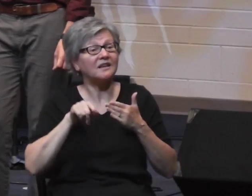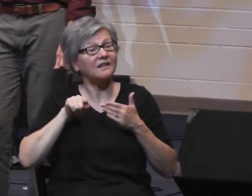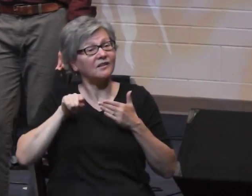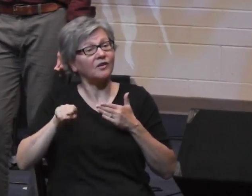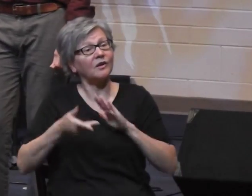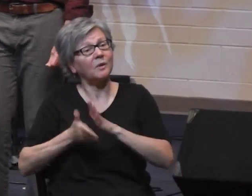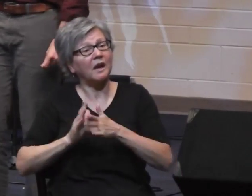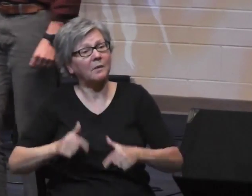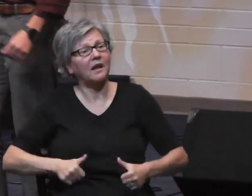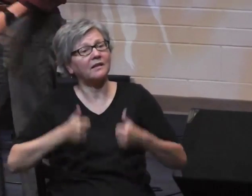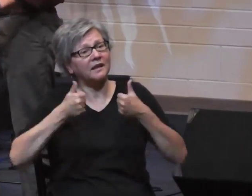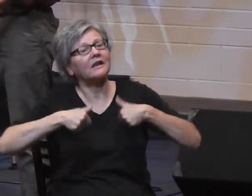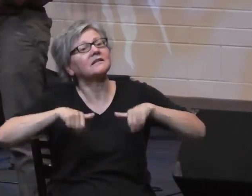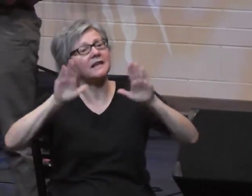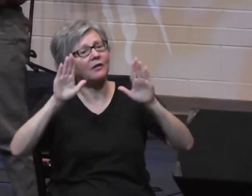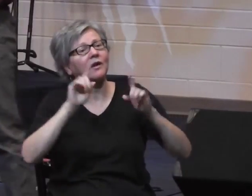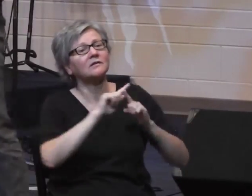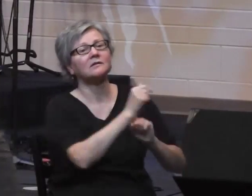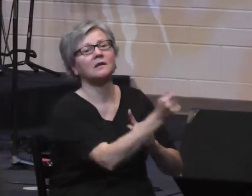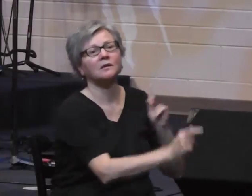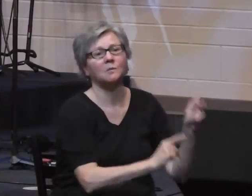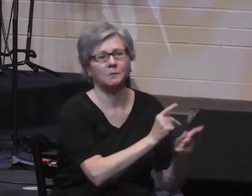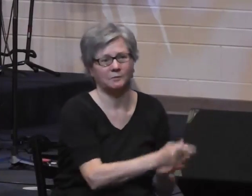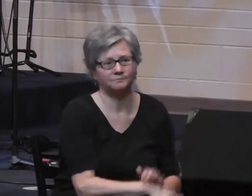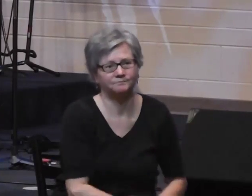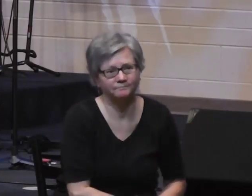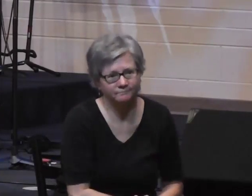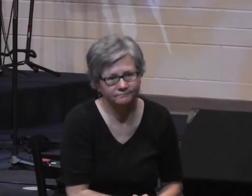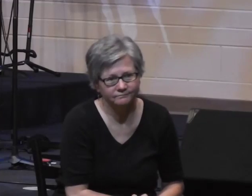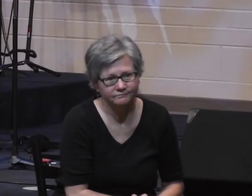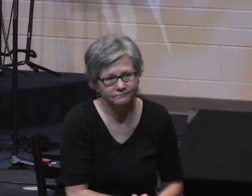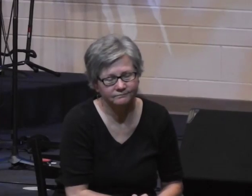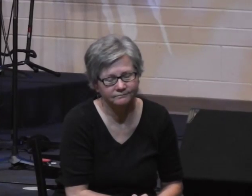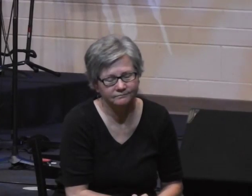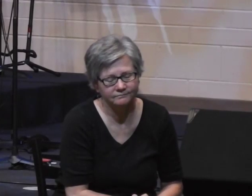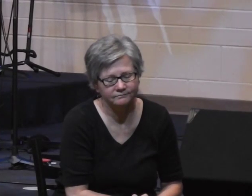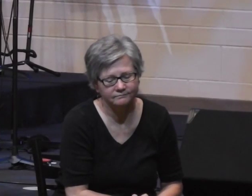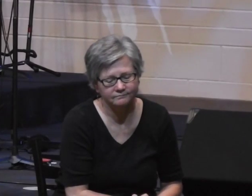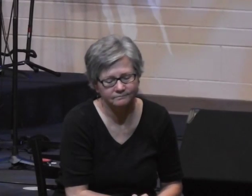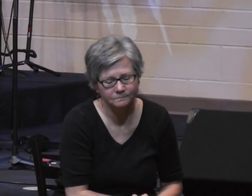others. The last thing I love about Christy's story is